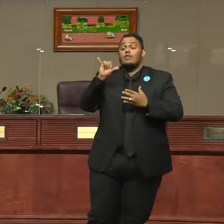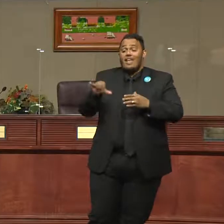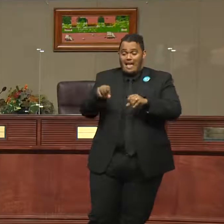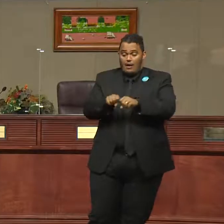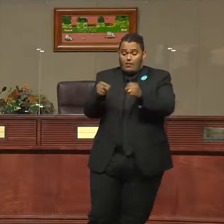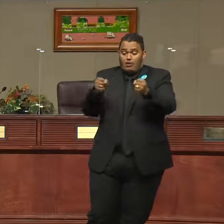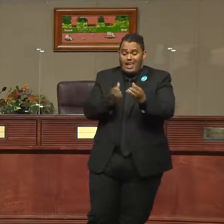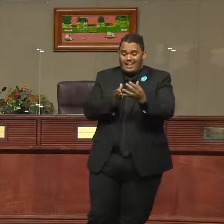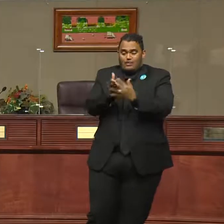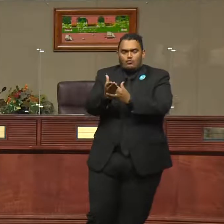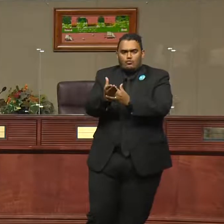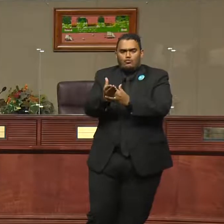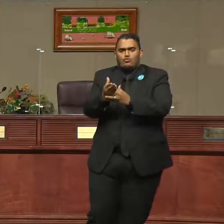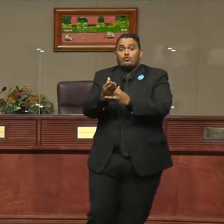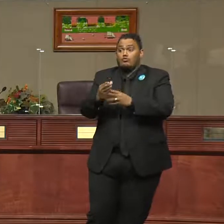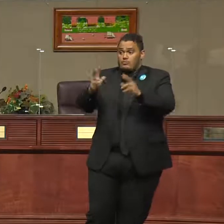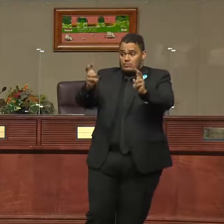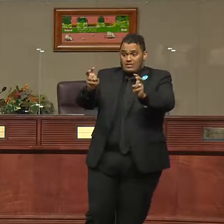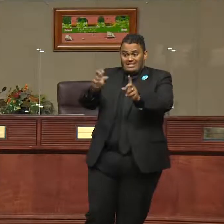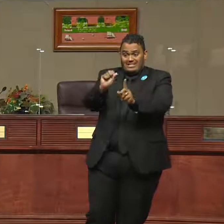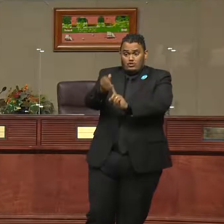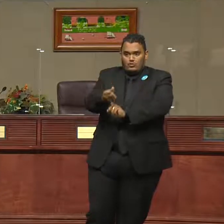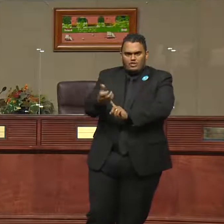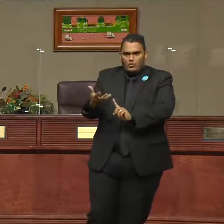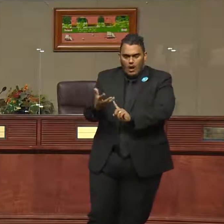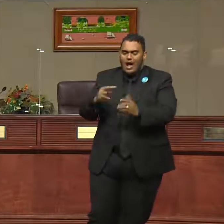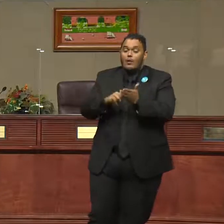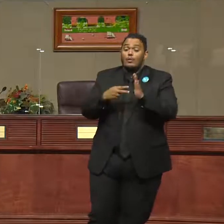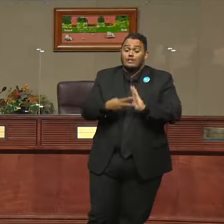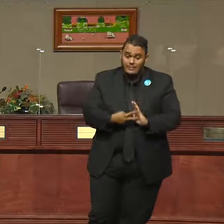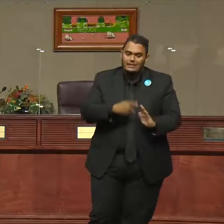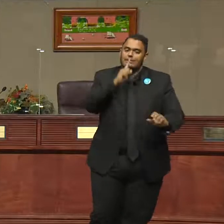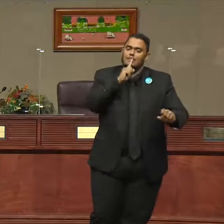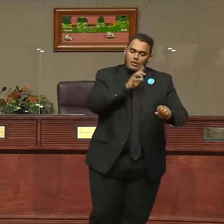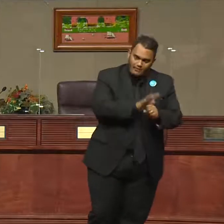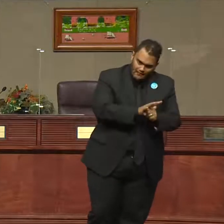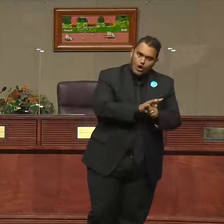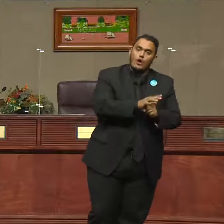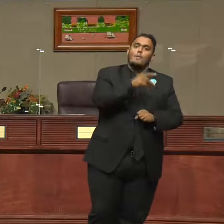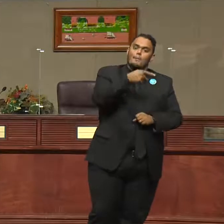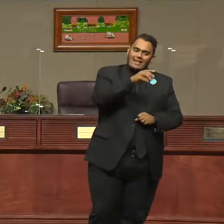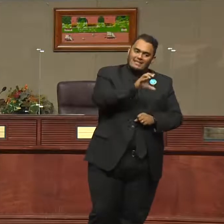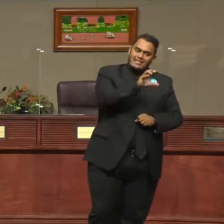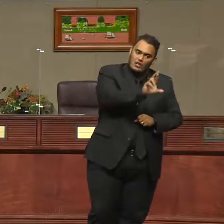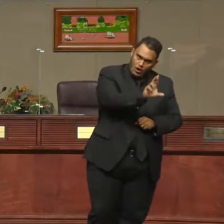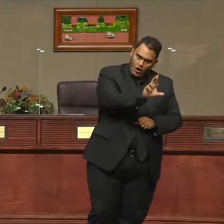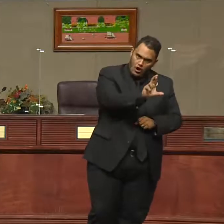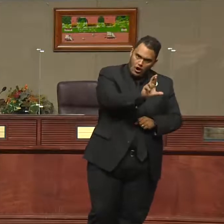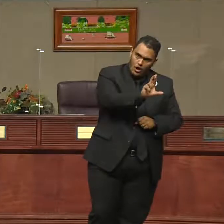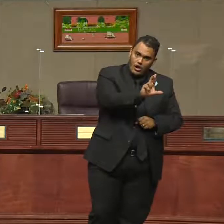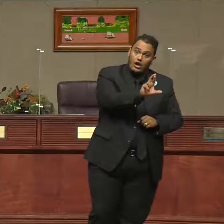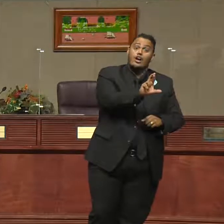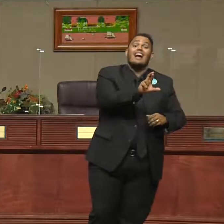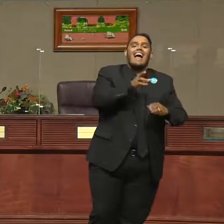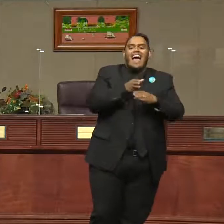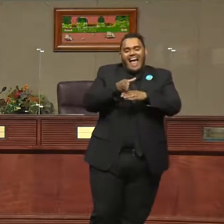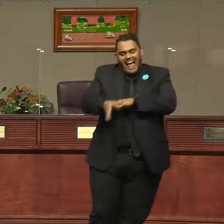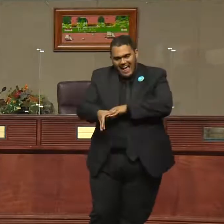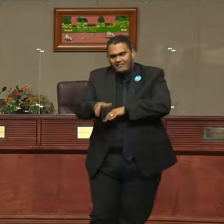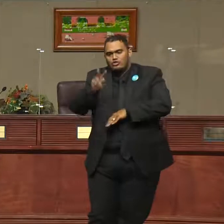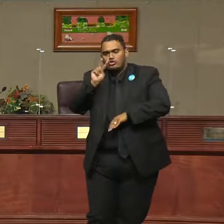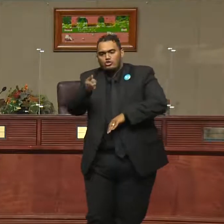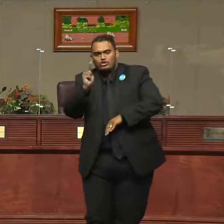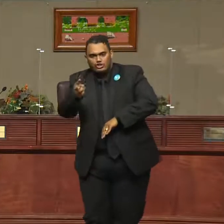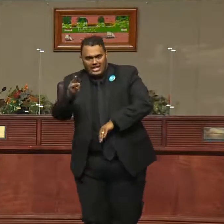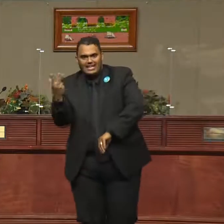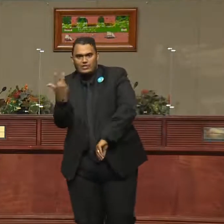confirmed PCR test after 2 weeks from receiving the second dose, meaning getting infected after being